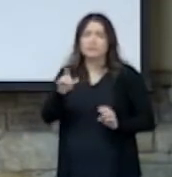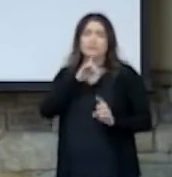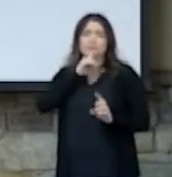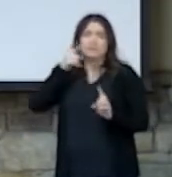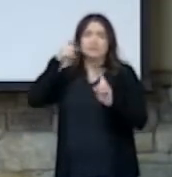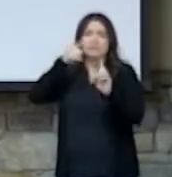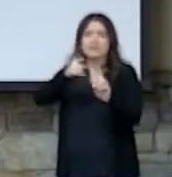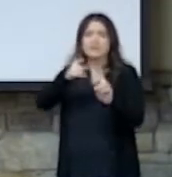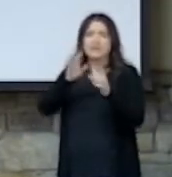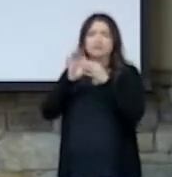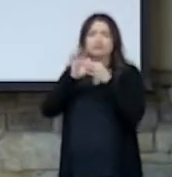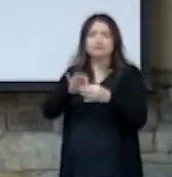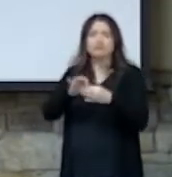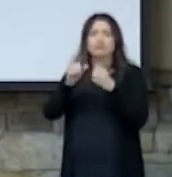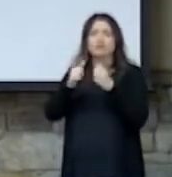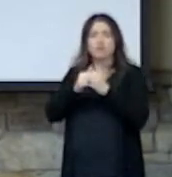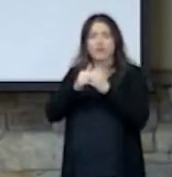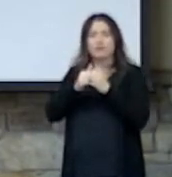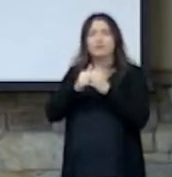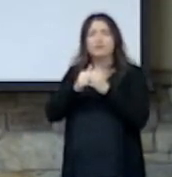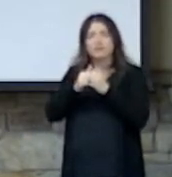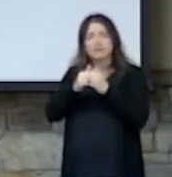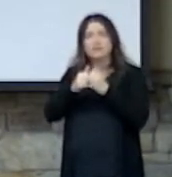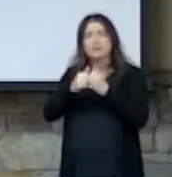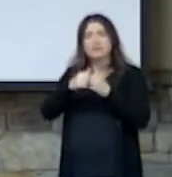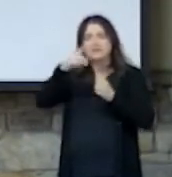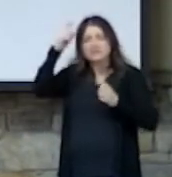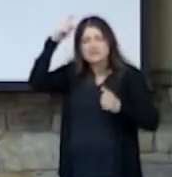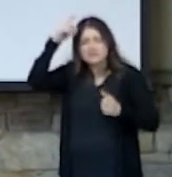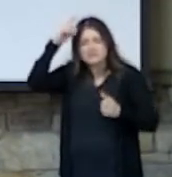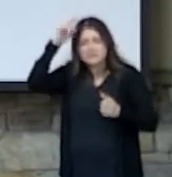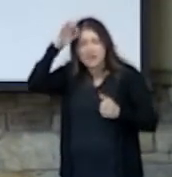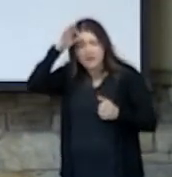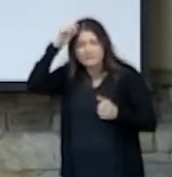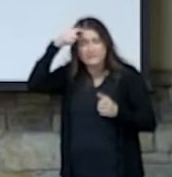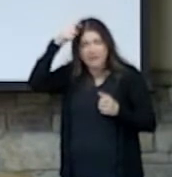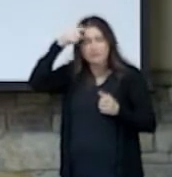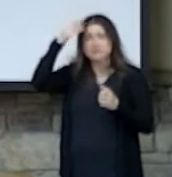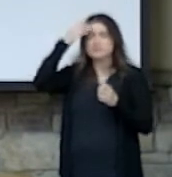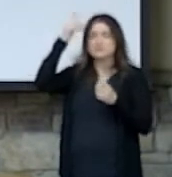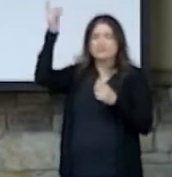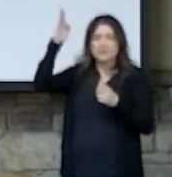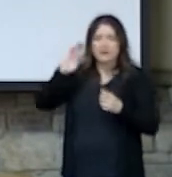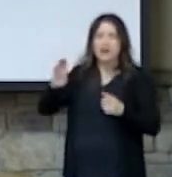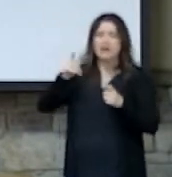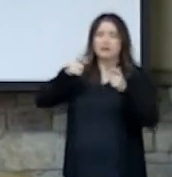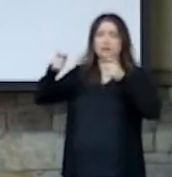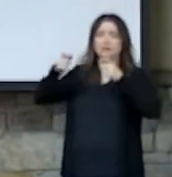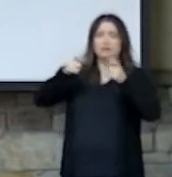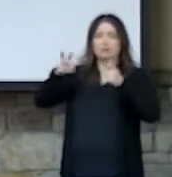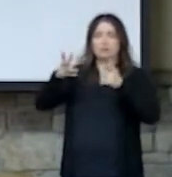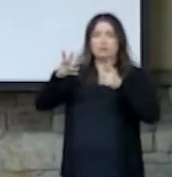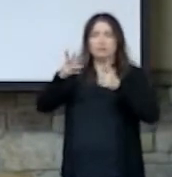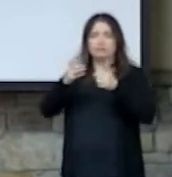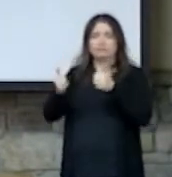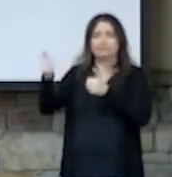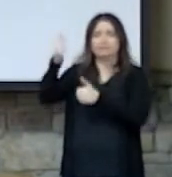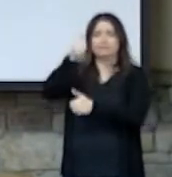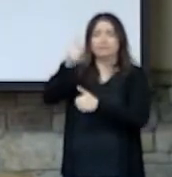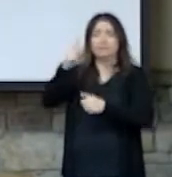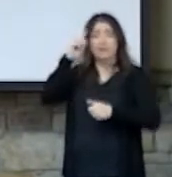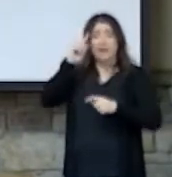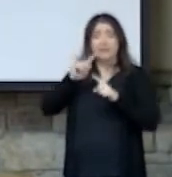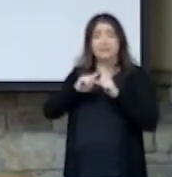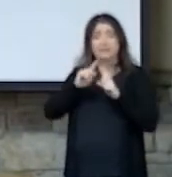to do with the rule and the sovereignty of God and of Christ in a person's life. But I think about even the Hebrews